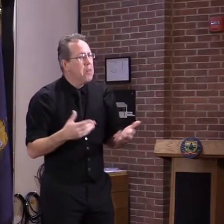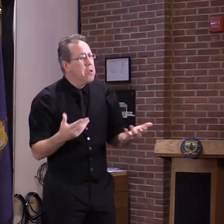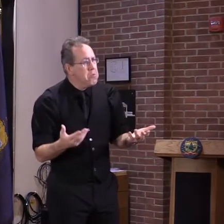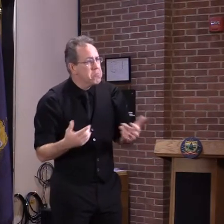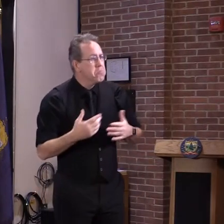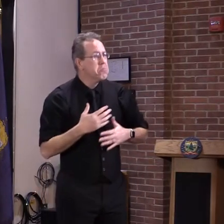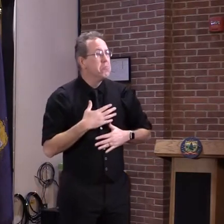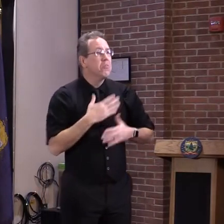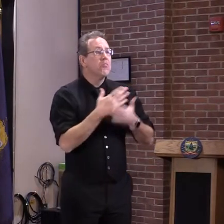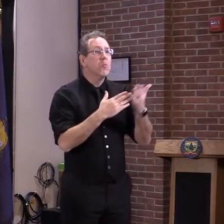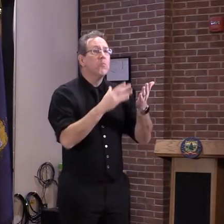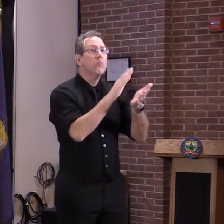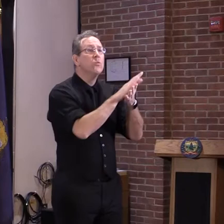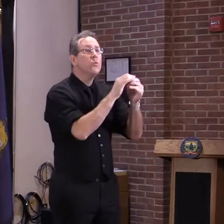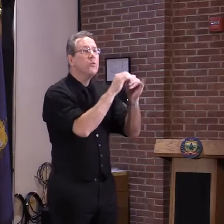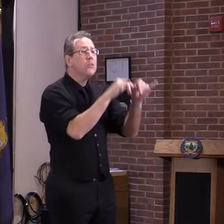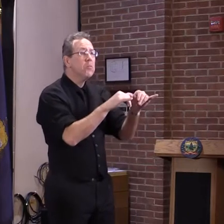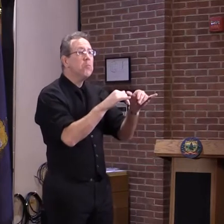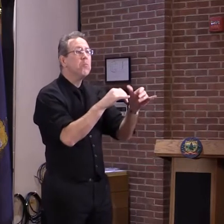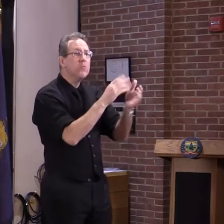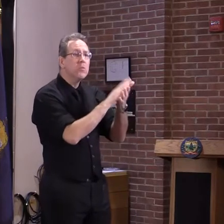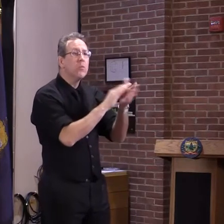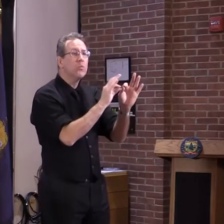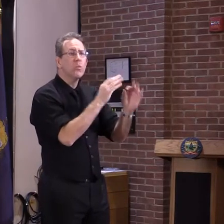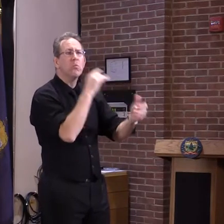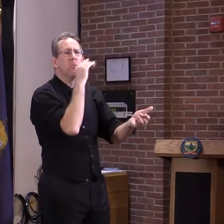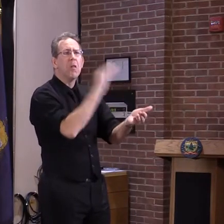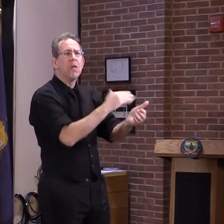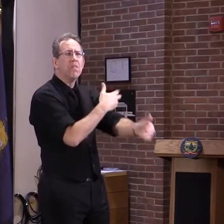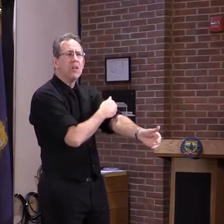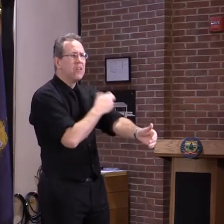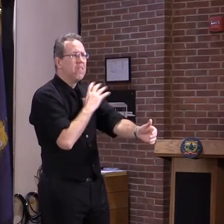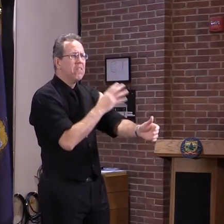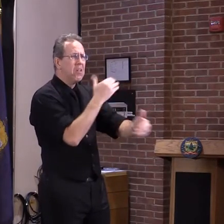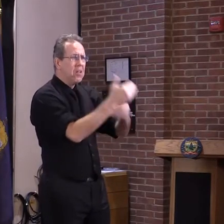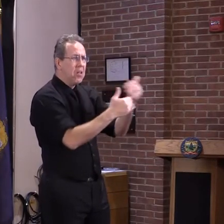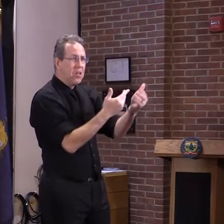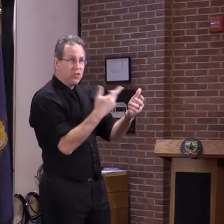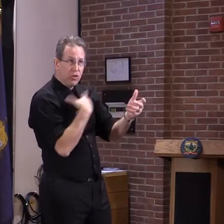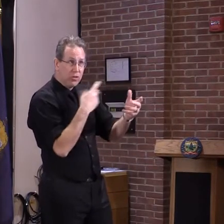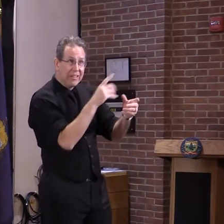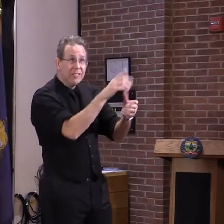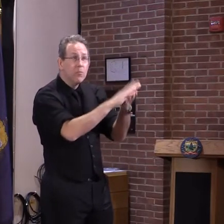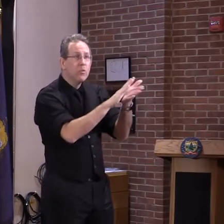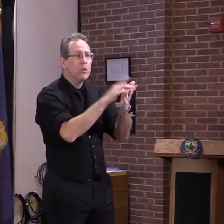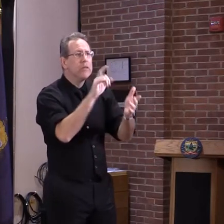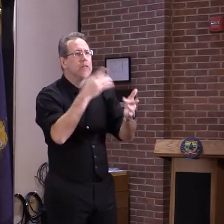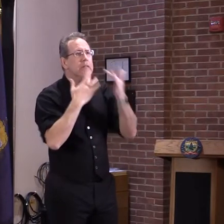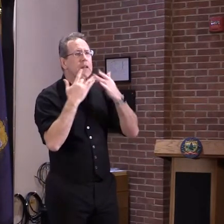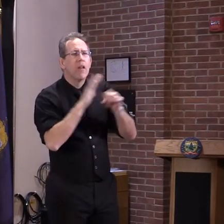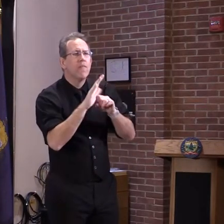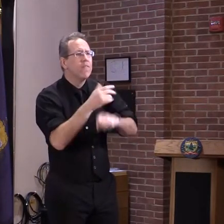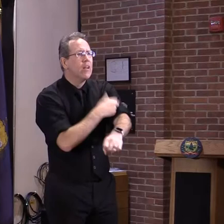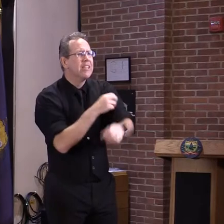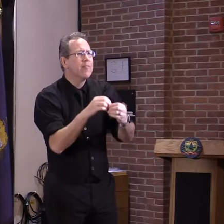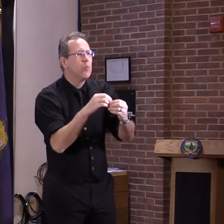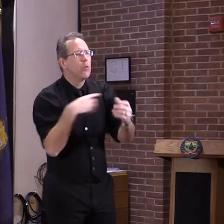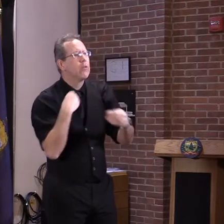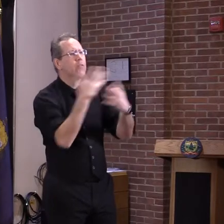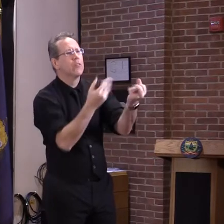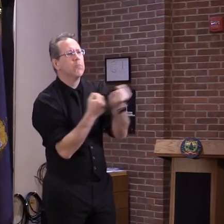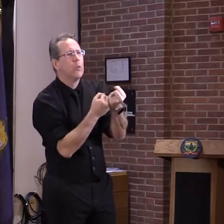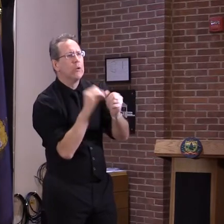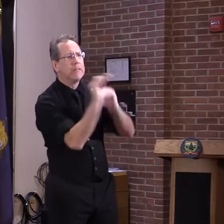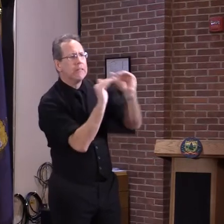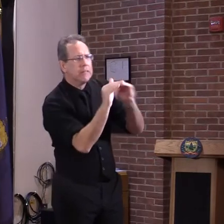with substantially lower student vaccination rates than others, and we need to be able to provide some supports for those districts. I'm not sure what that looks like yet, but I want to pursue